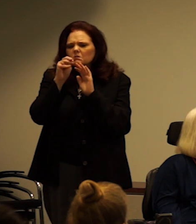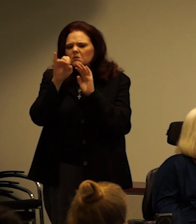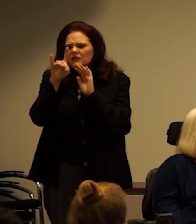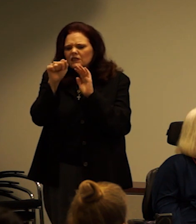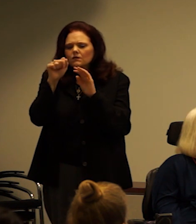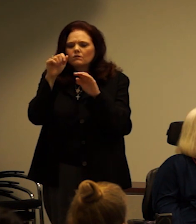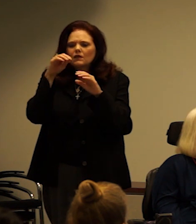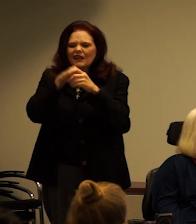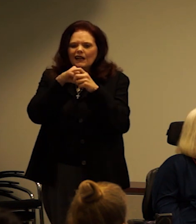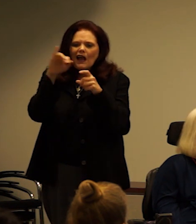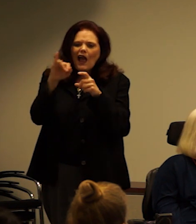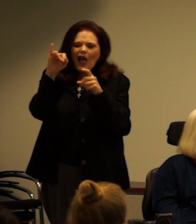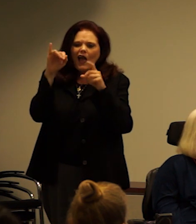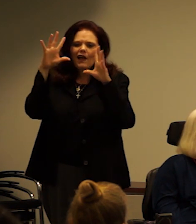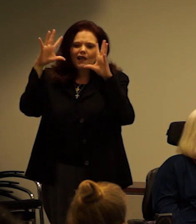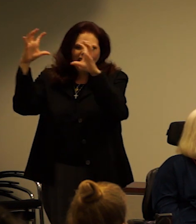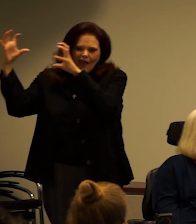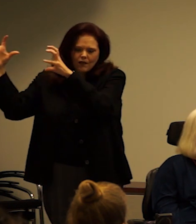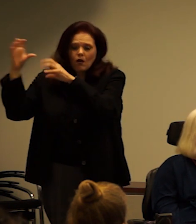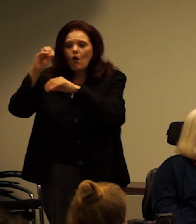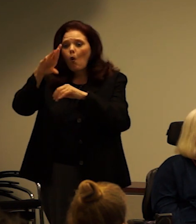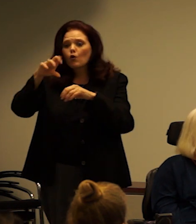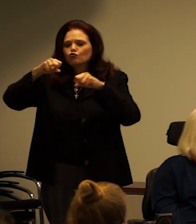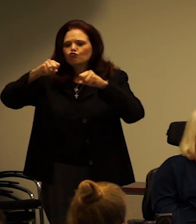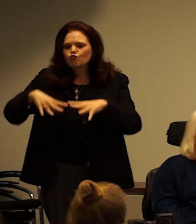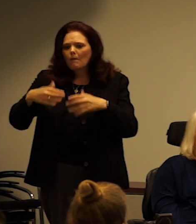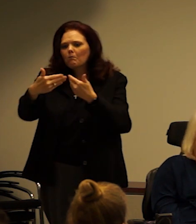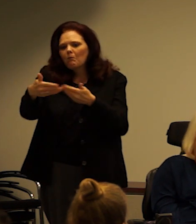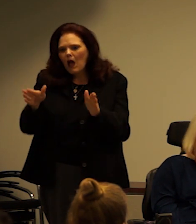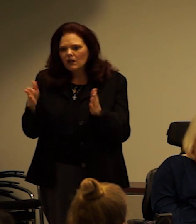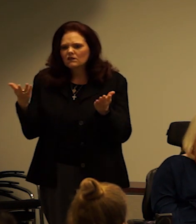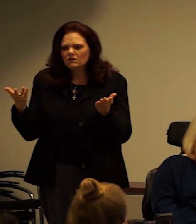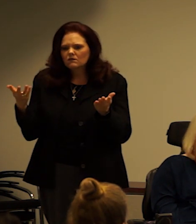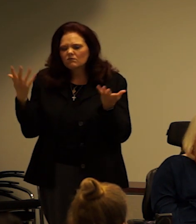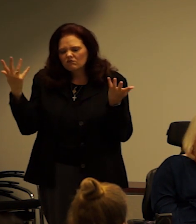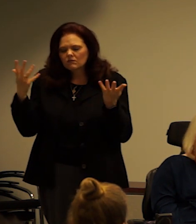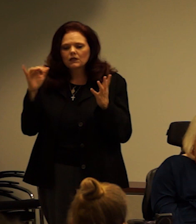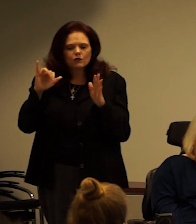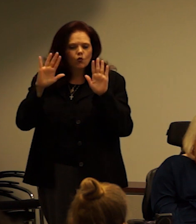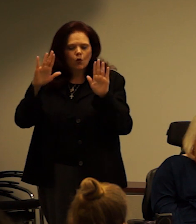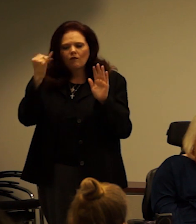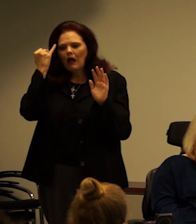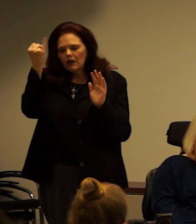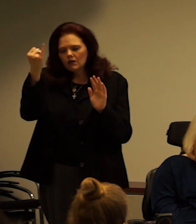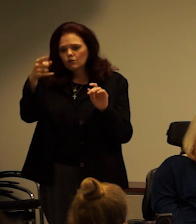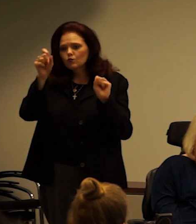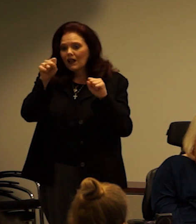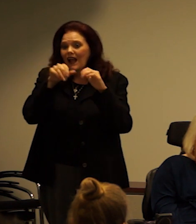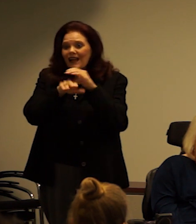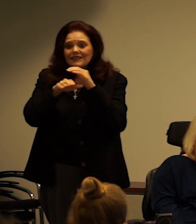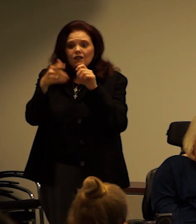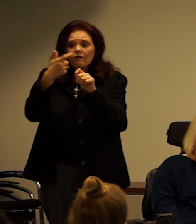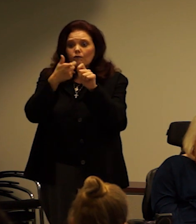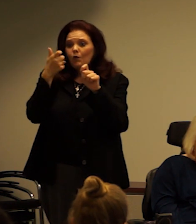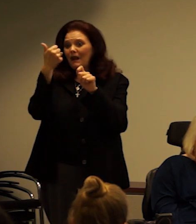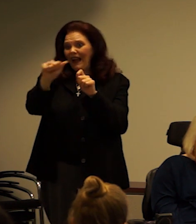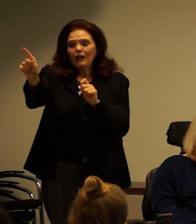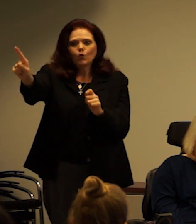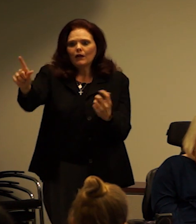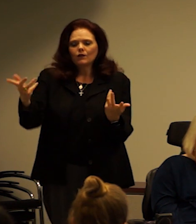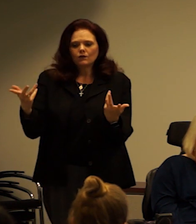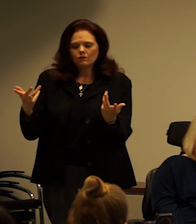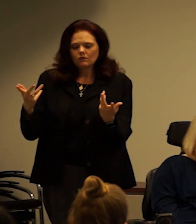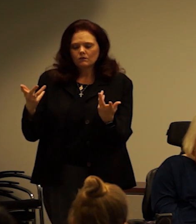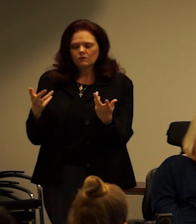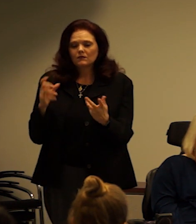stuff like that in the cloud or on Dropbox or something like that. Absolutely. Great idea, because you can access that from anywhere as long as you can get